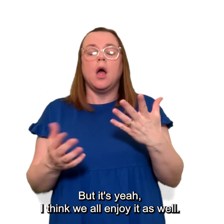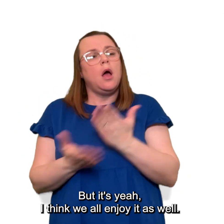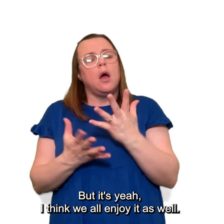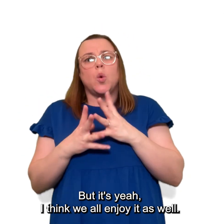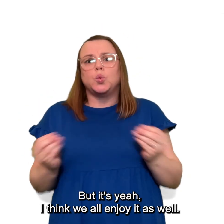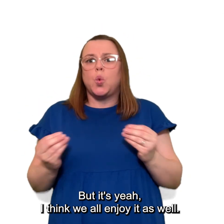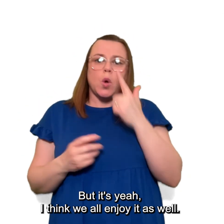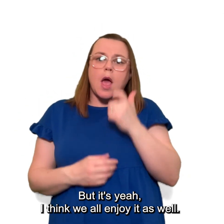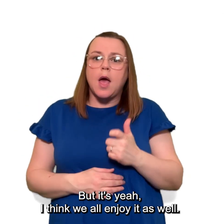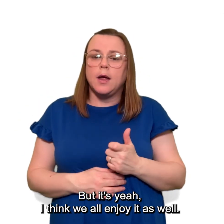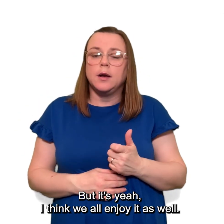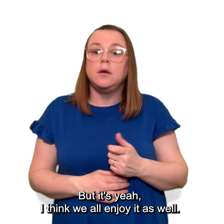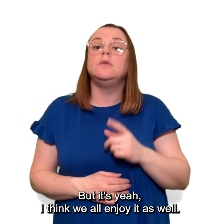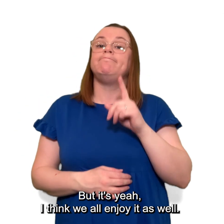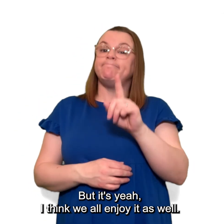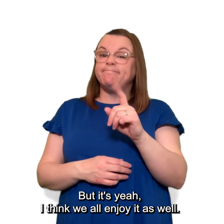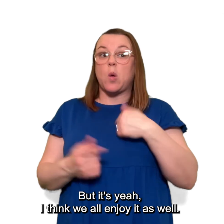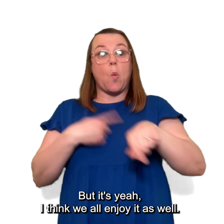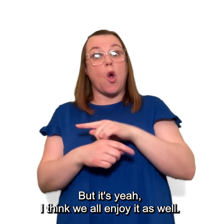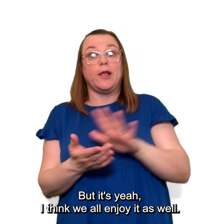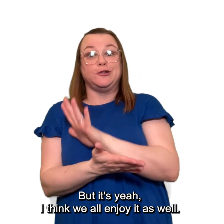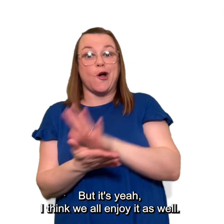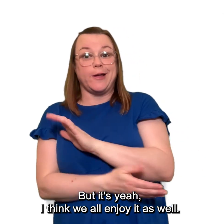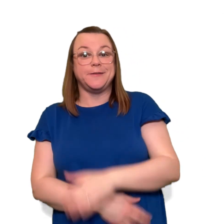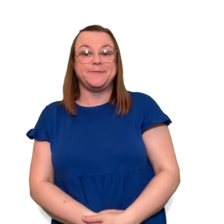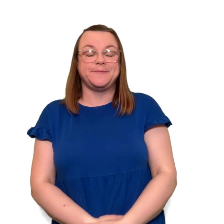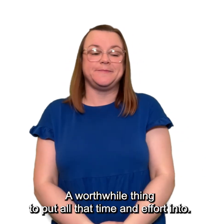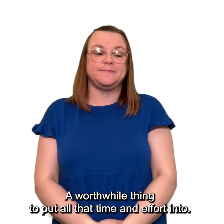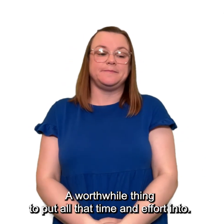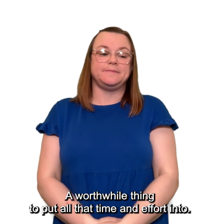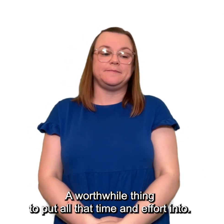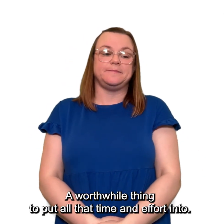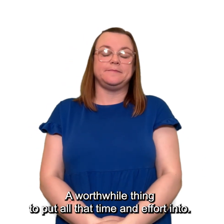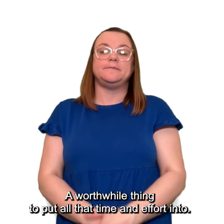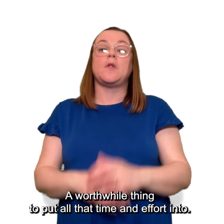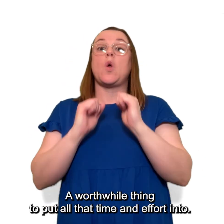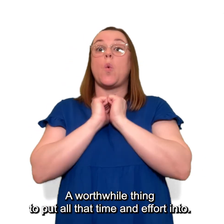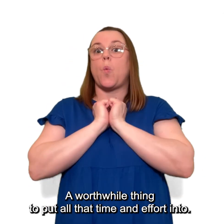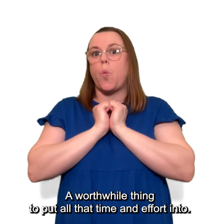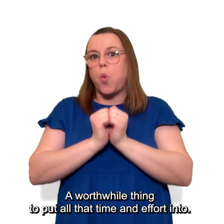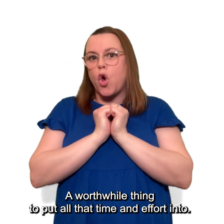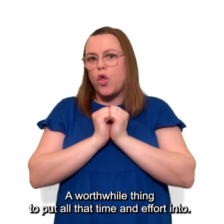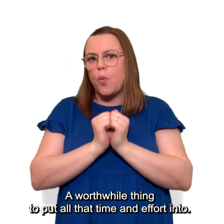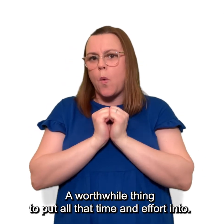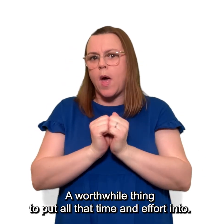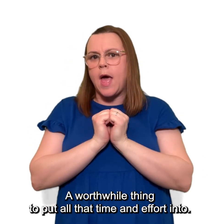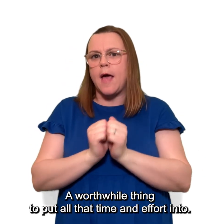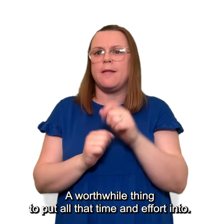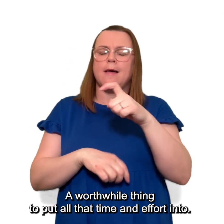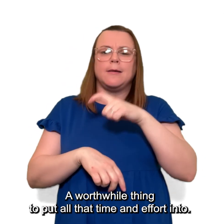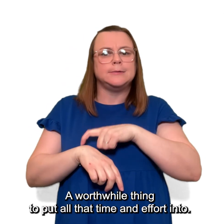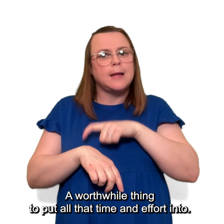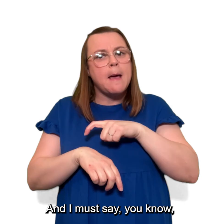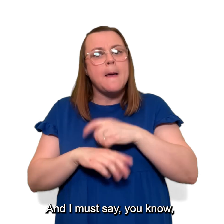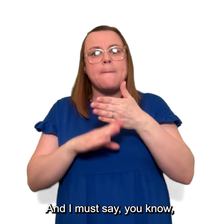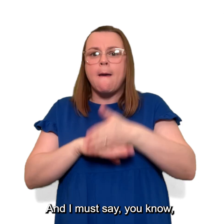but it's, yeah, I think we all enjoy it as well. A worthwhile thing to put all that time and